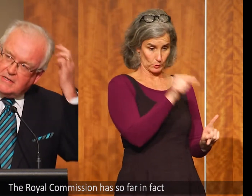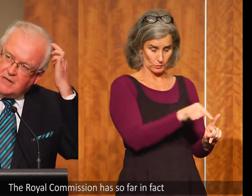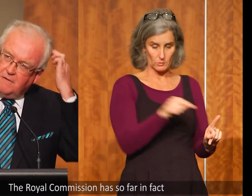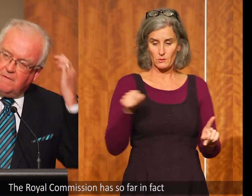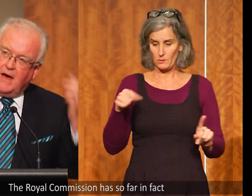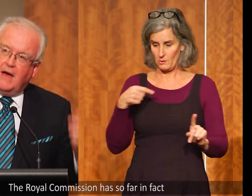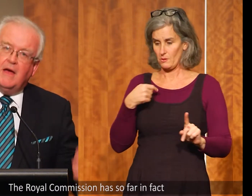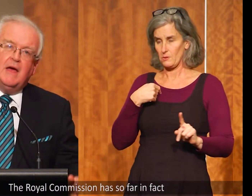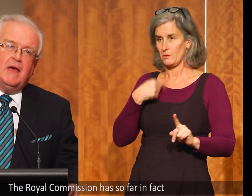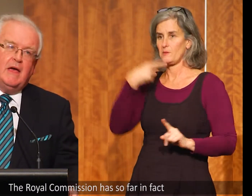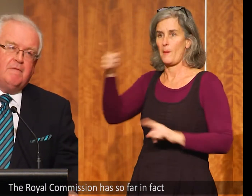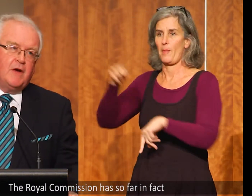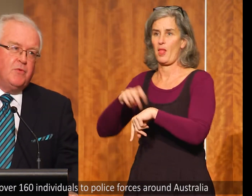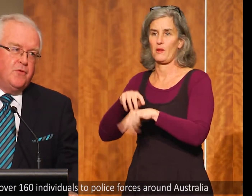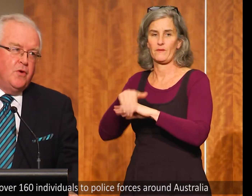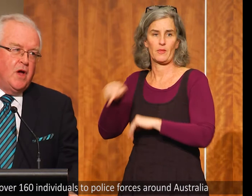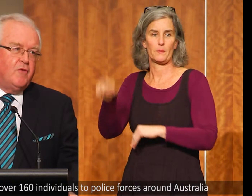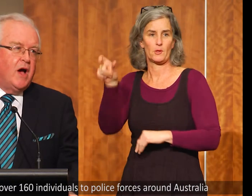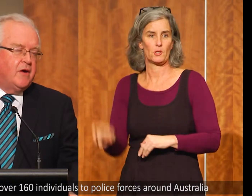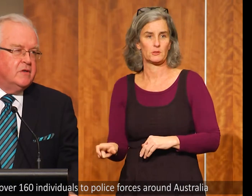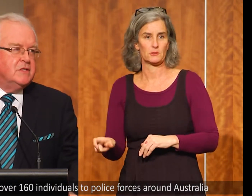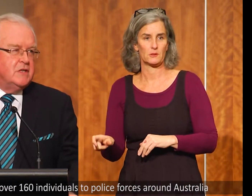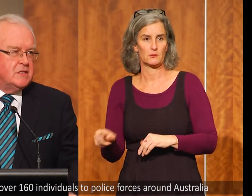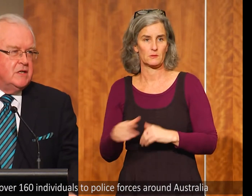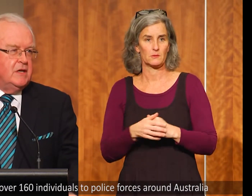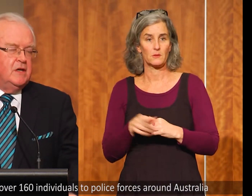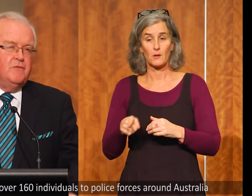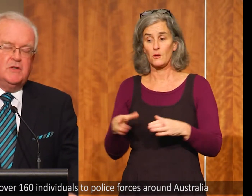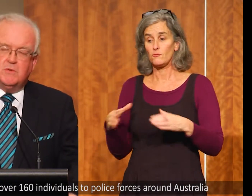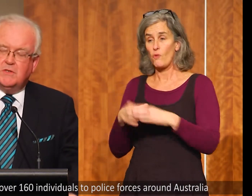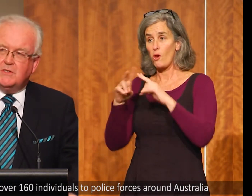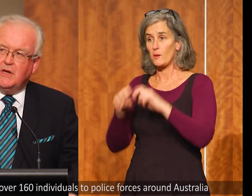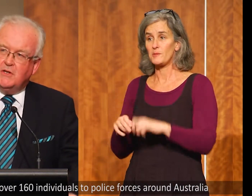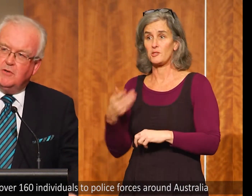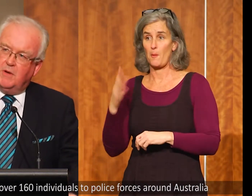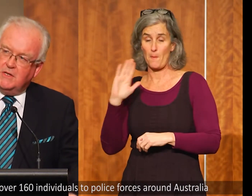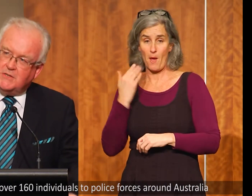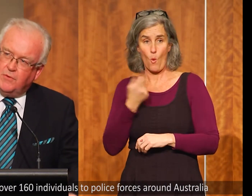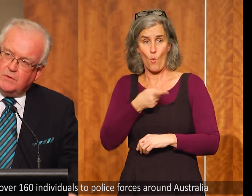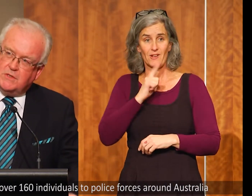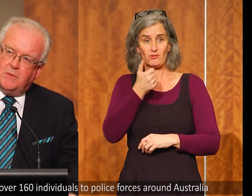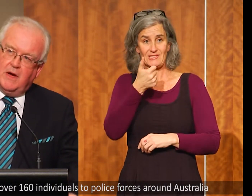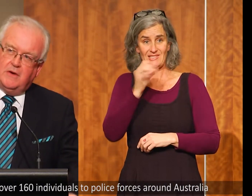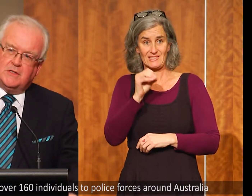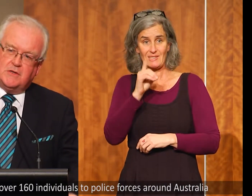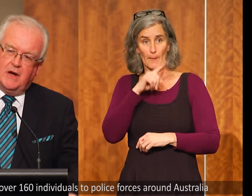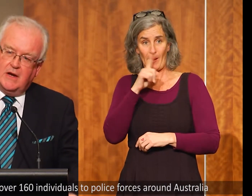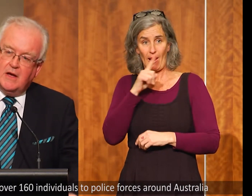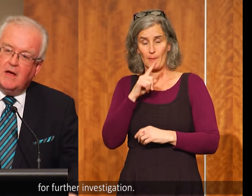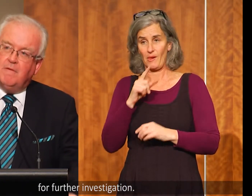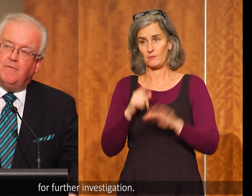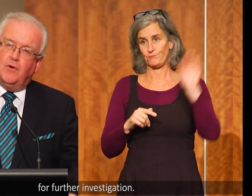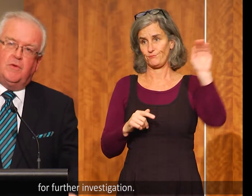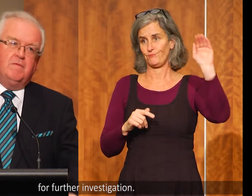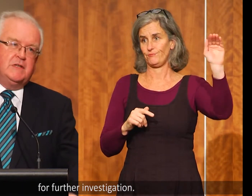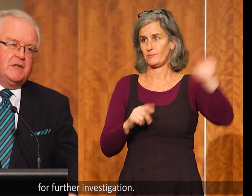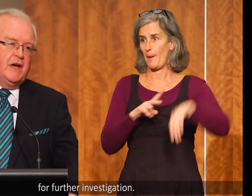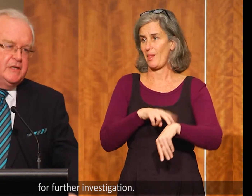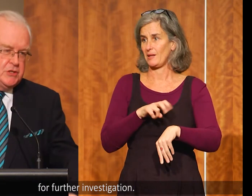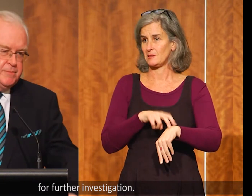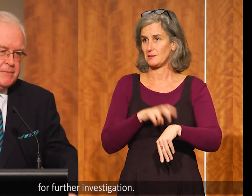Commission has so far, in fact, referred over 160 individuals to police forces around Australia for